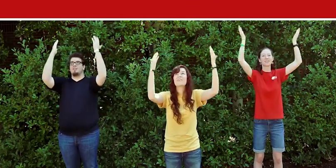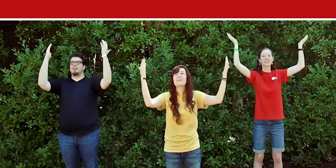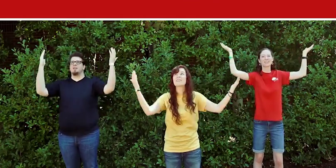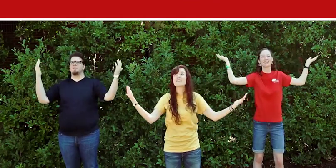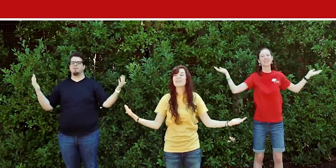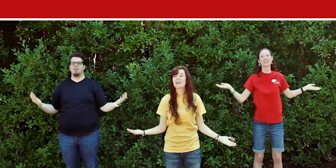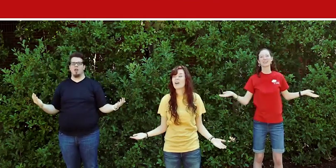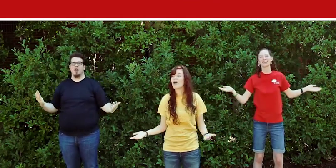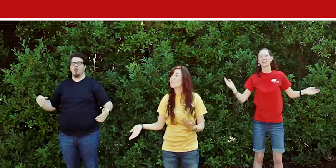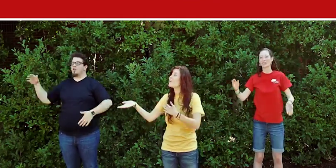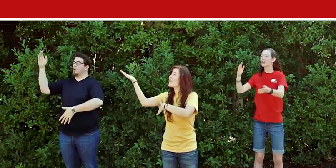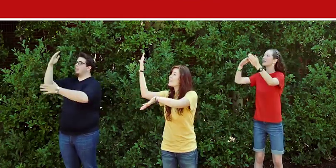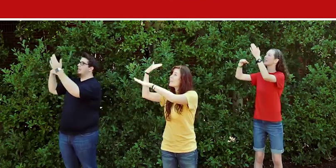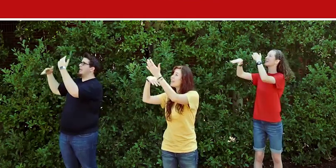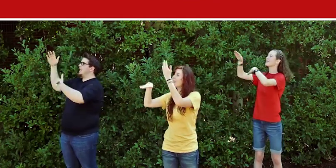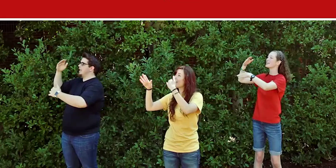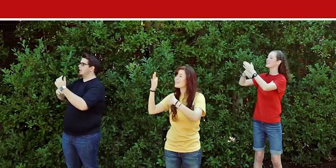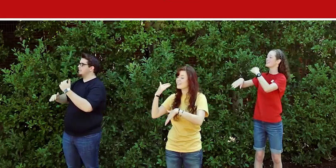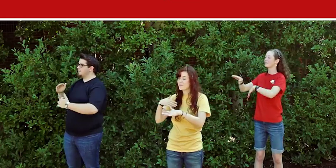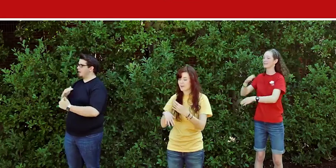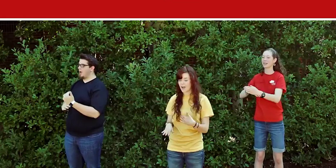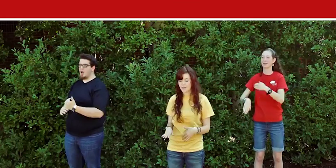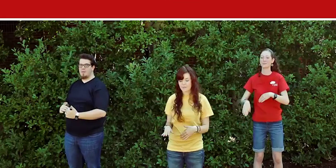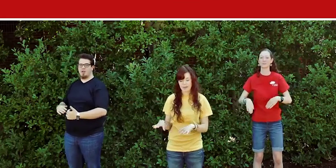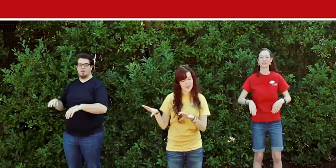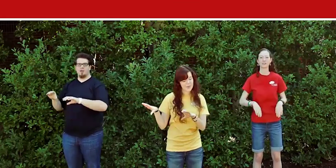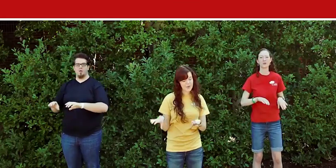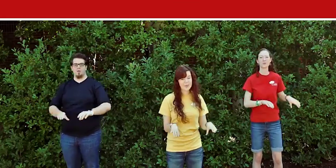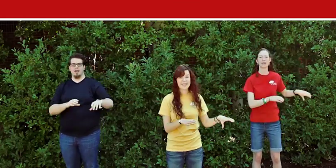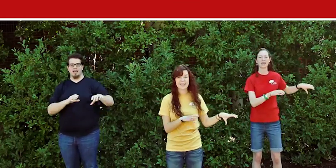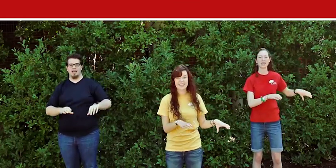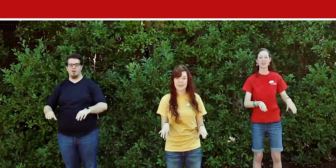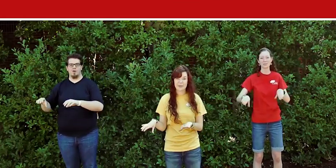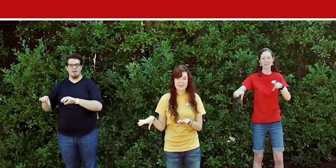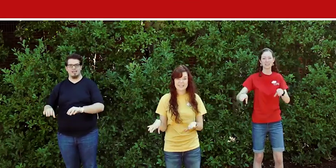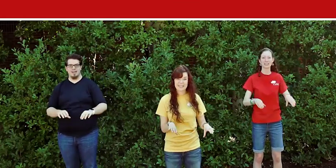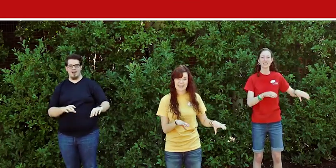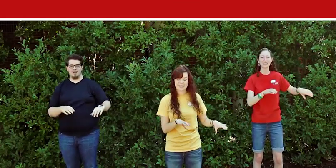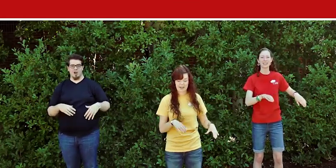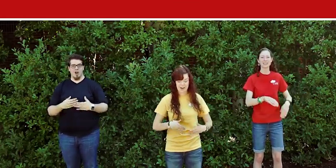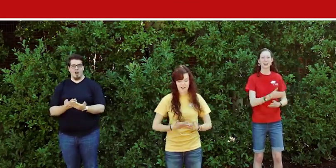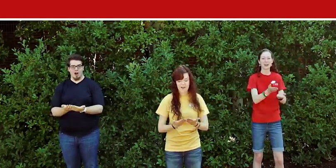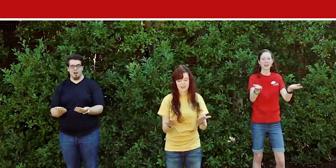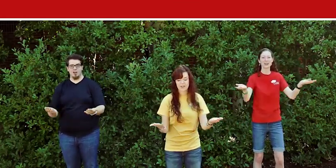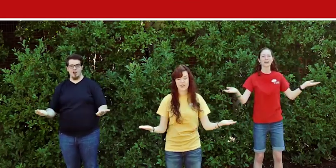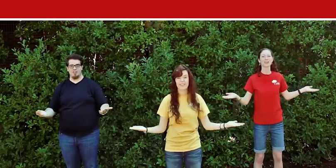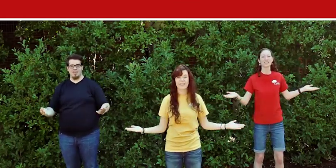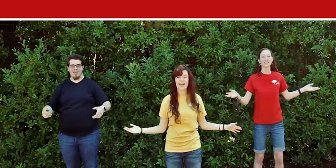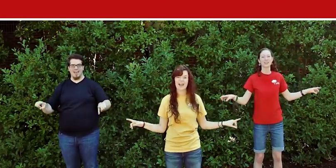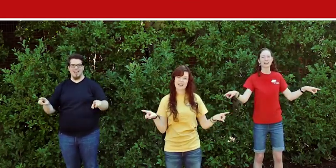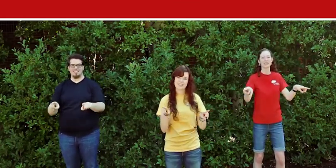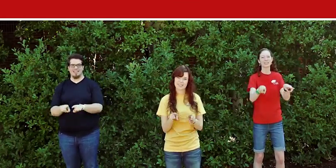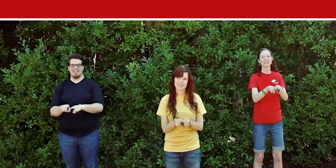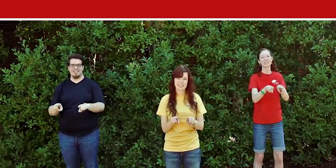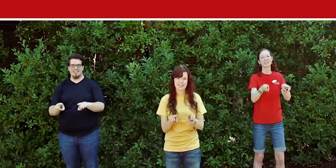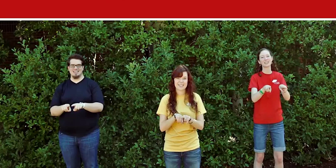heaven. Your kingdom come, your will be done, on earth as it is